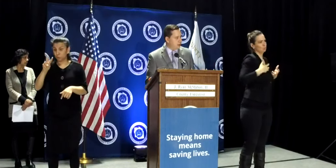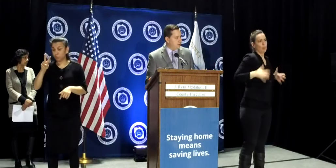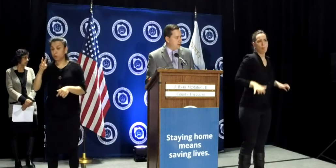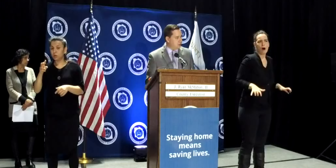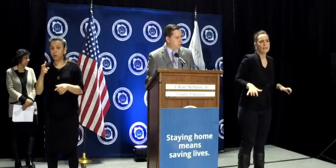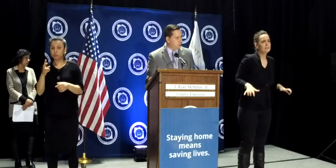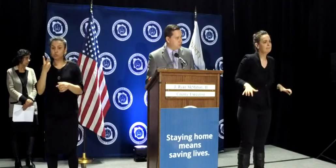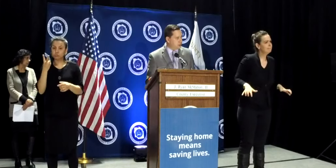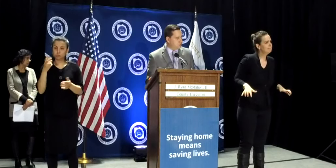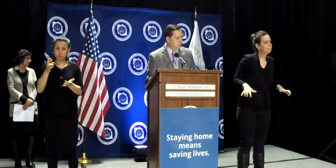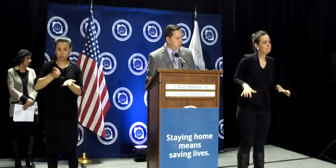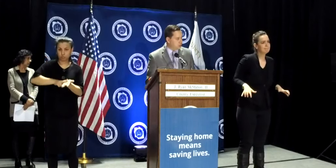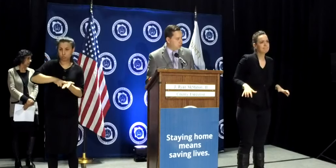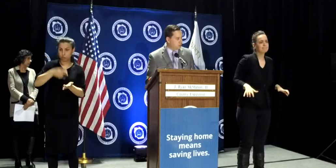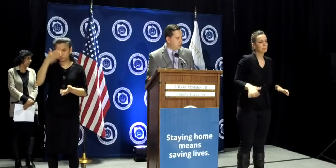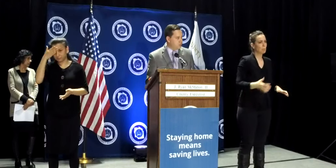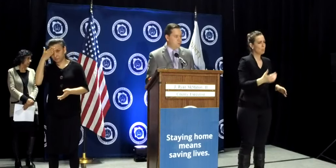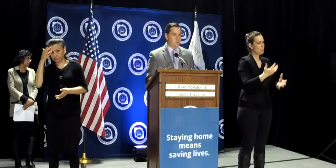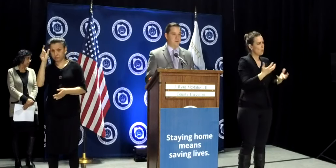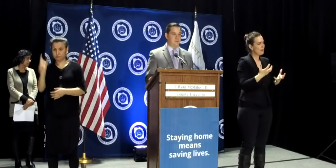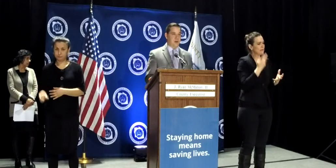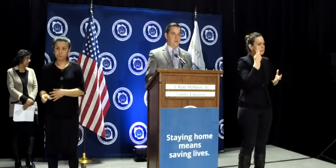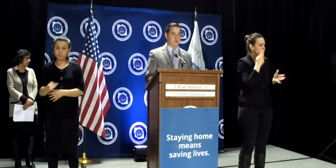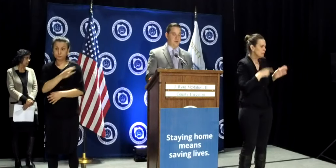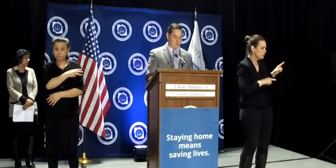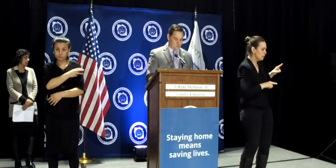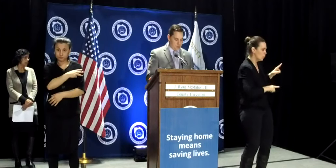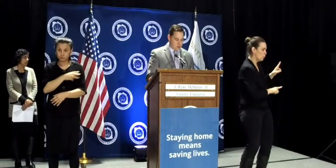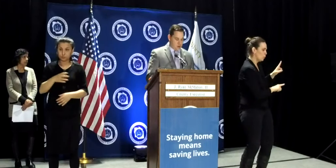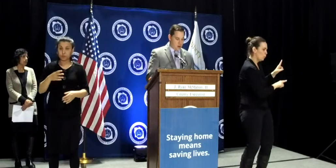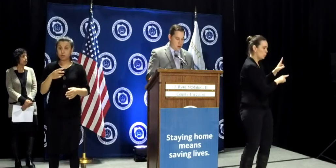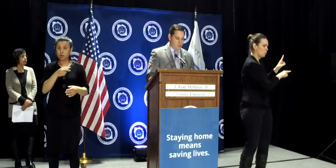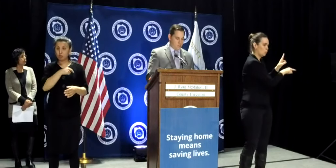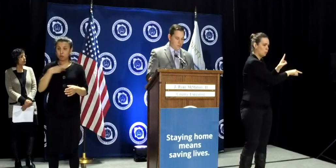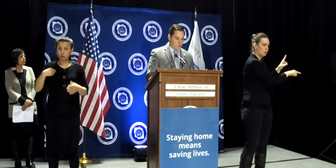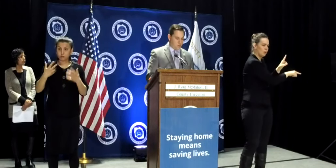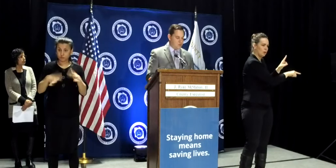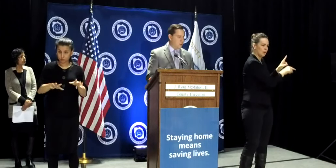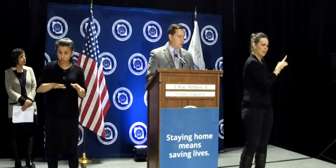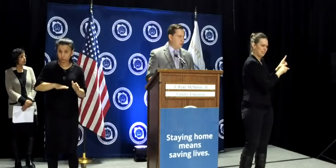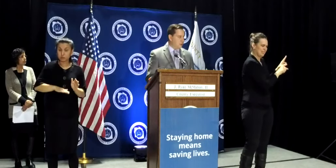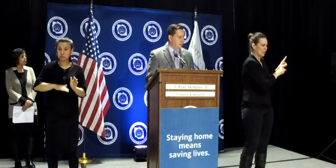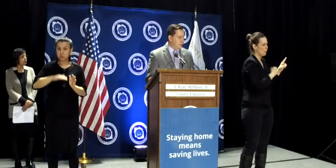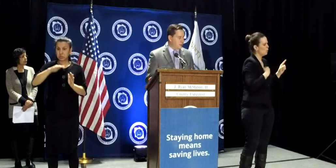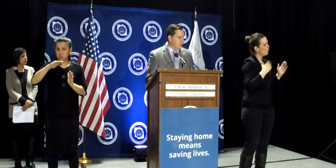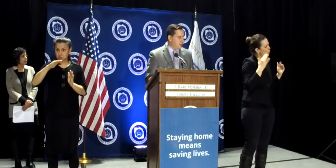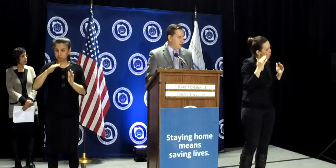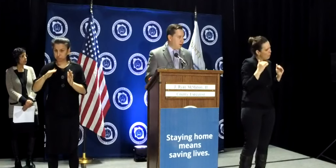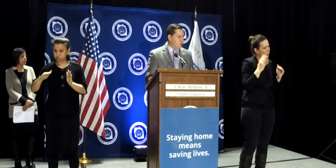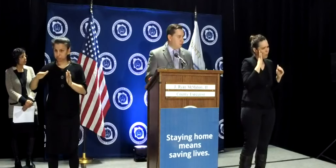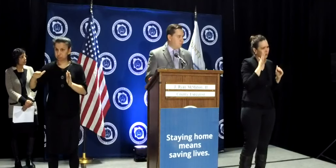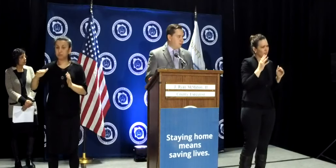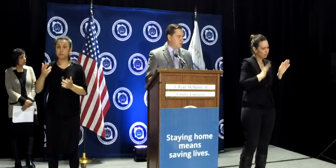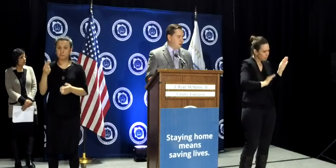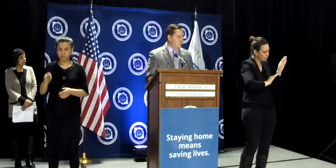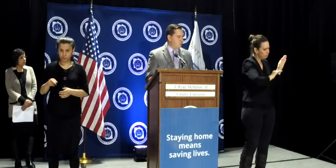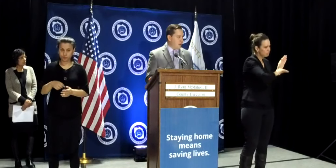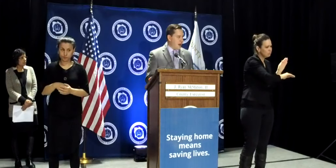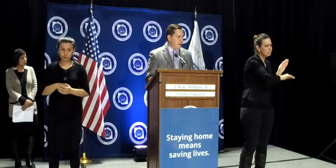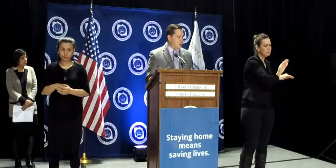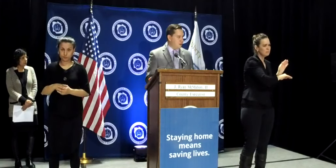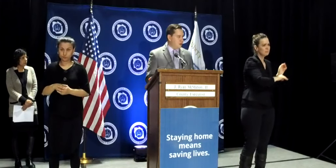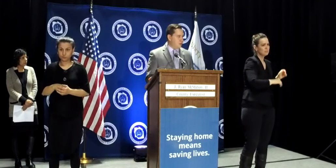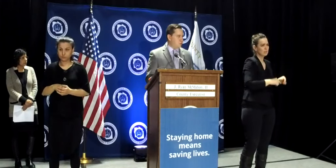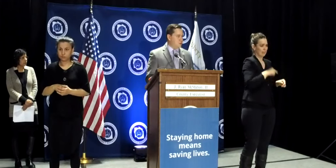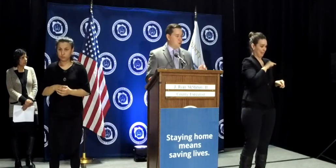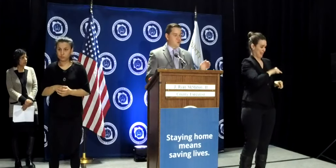somewhat flattened that number from yesterday a little bit maybe, but we didn't flatten the curve. We certainly need based off of